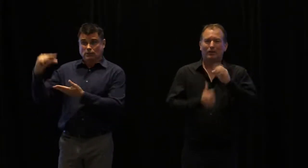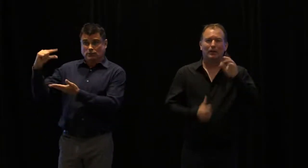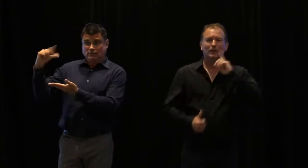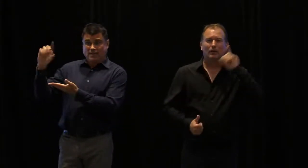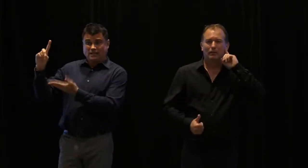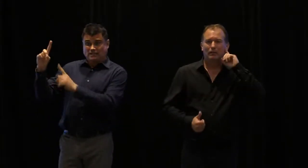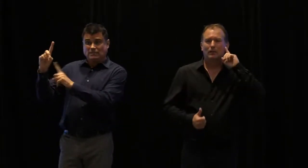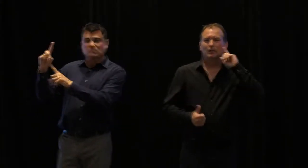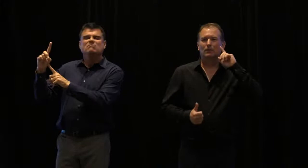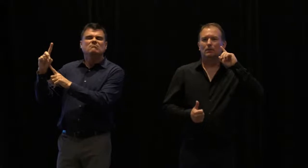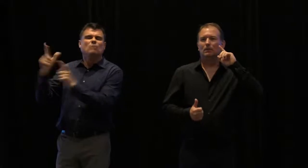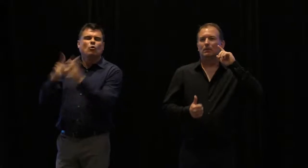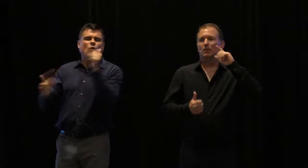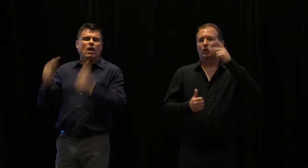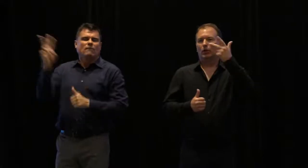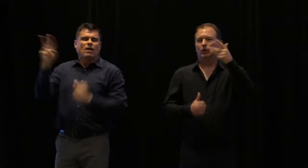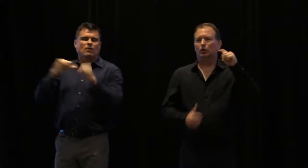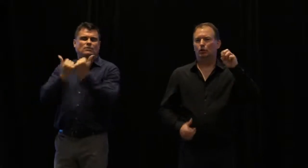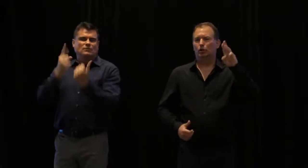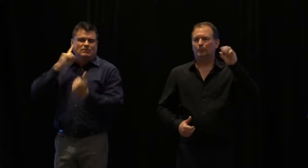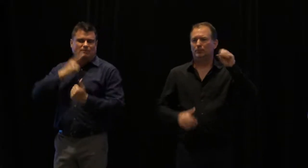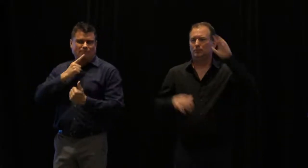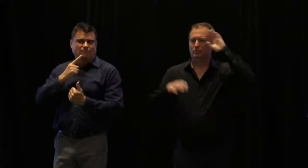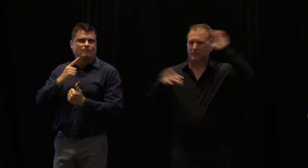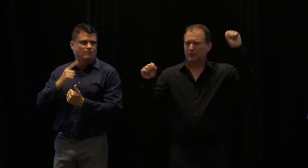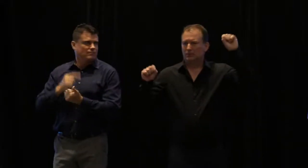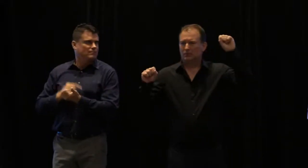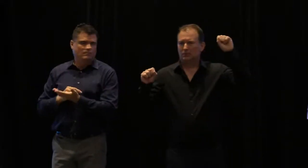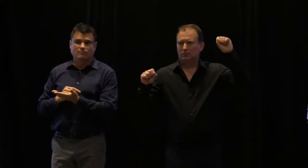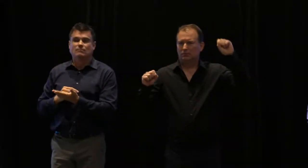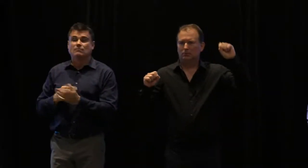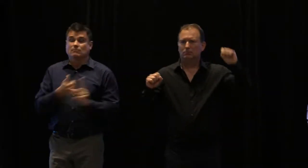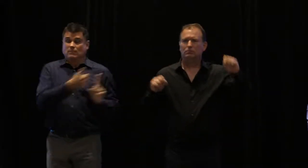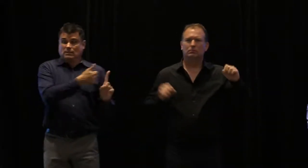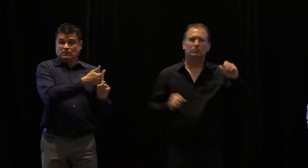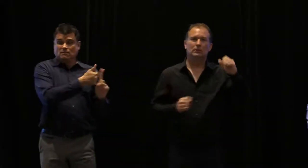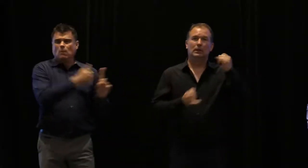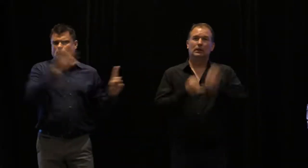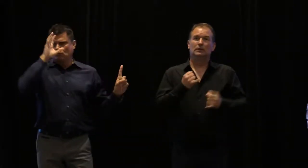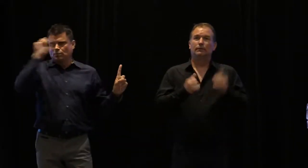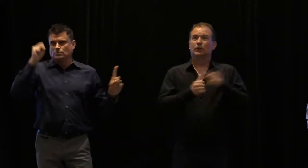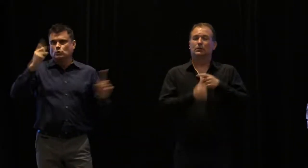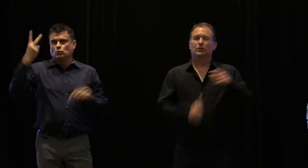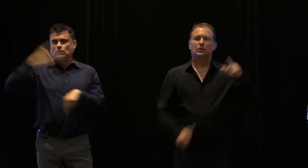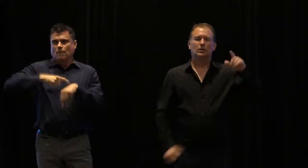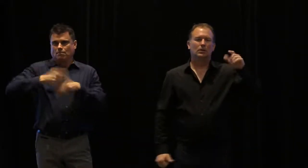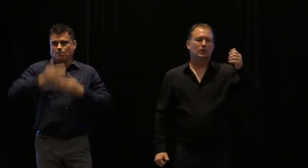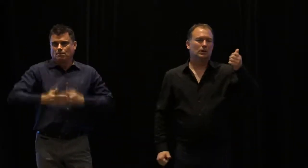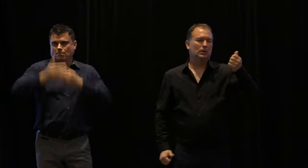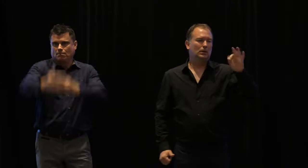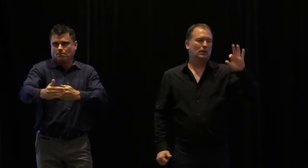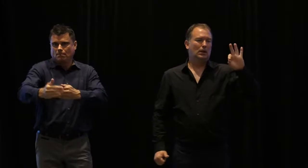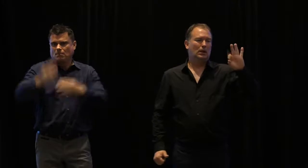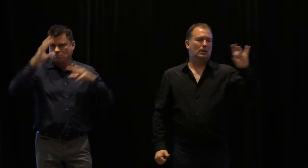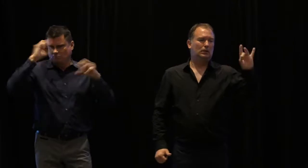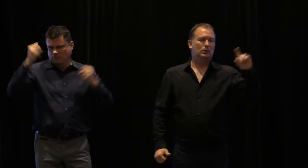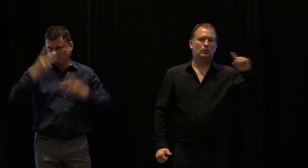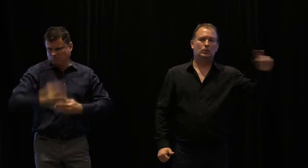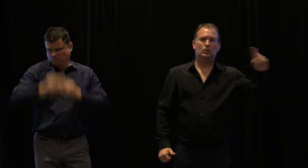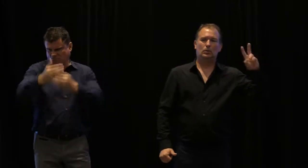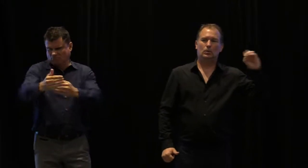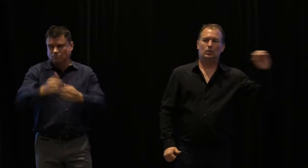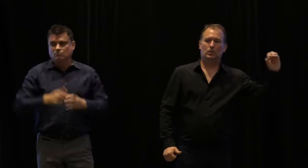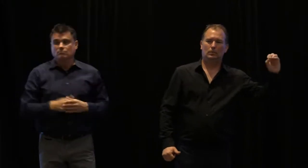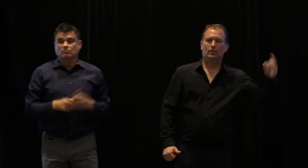As Greater Vancouver Association of the Deaf president, I spent 3 terms leading our community. The first